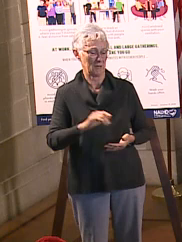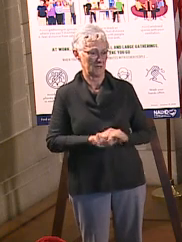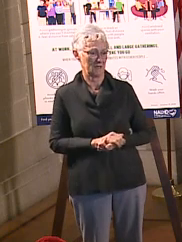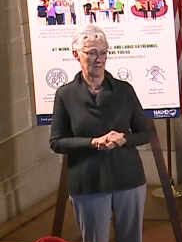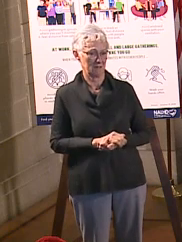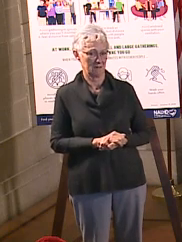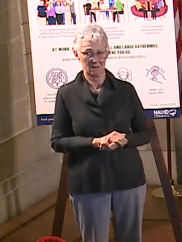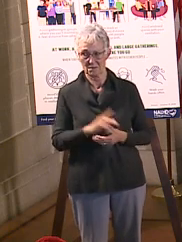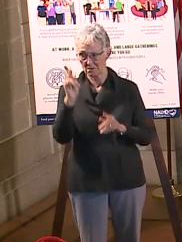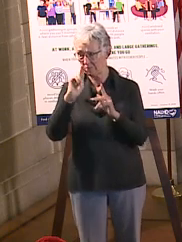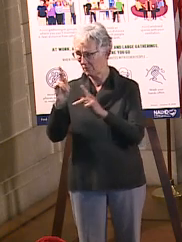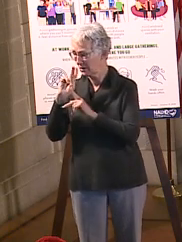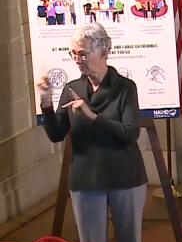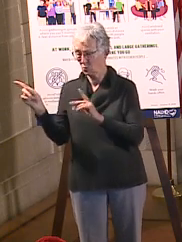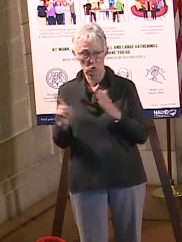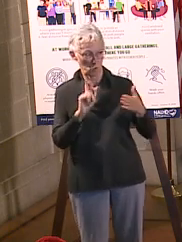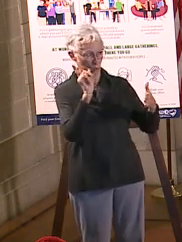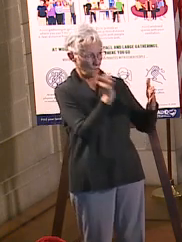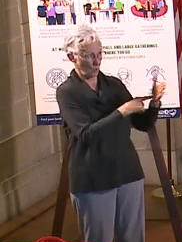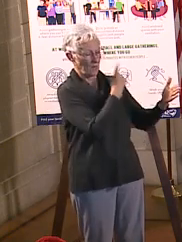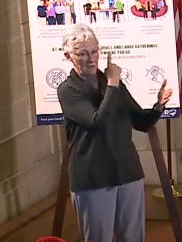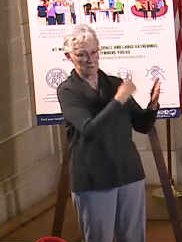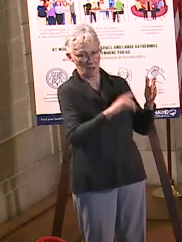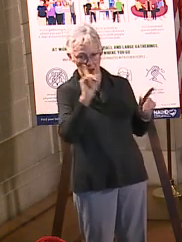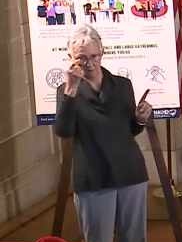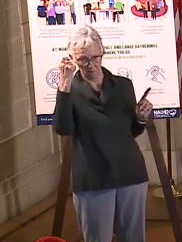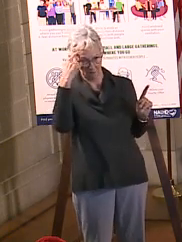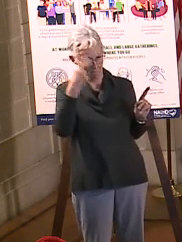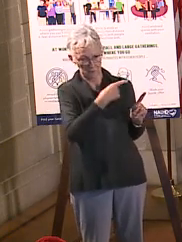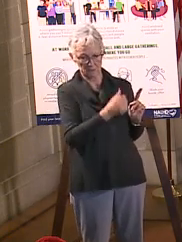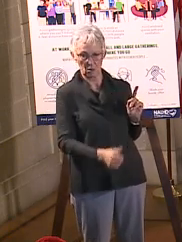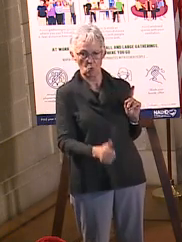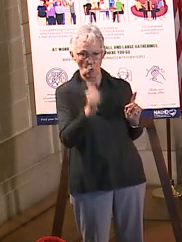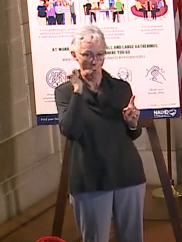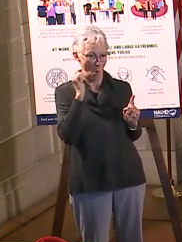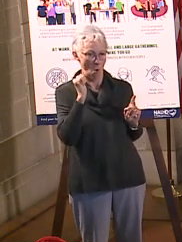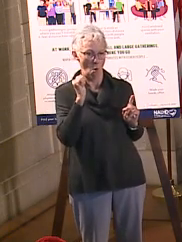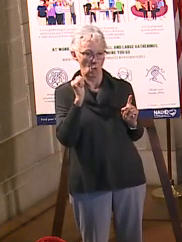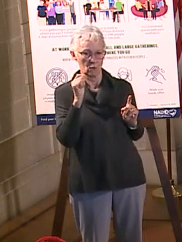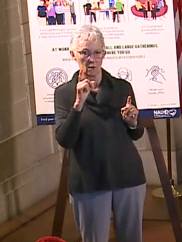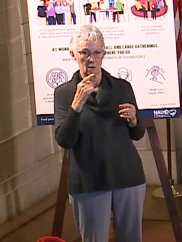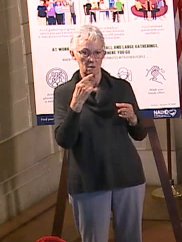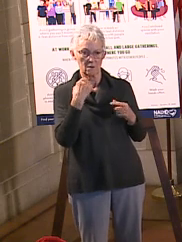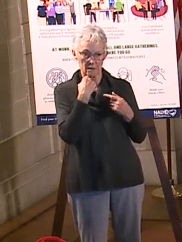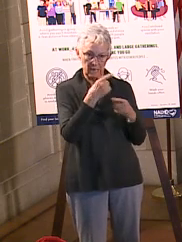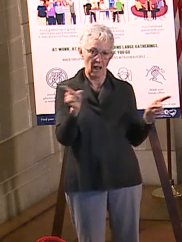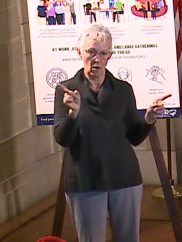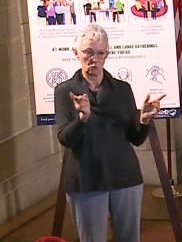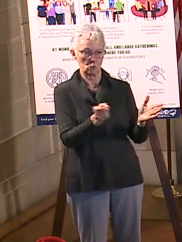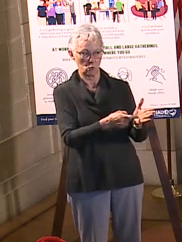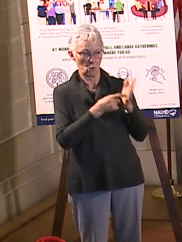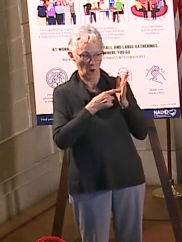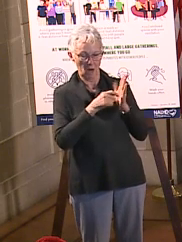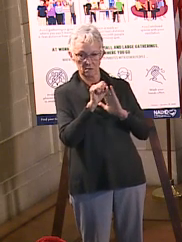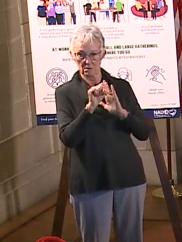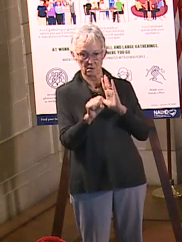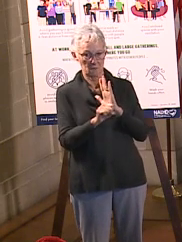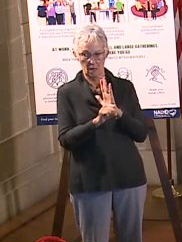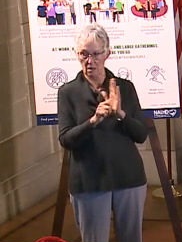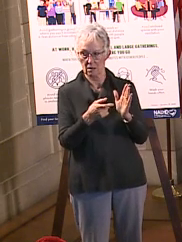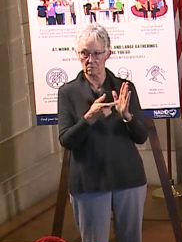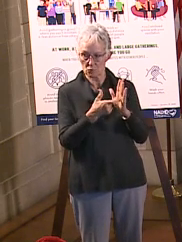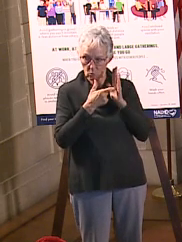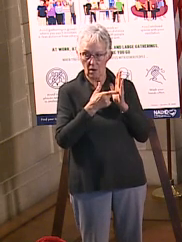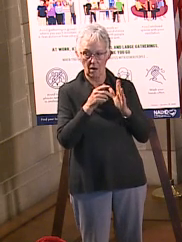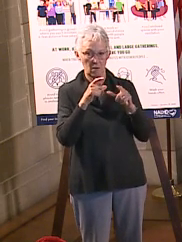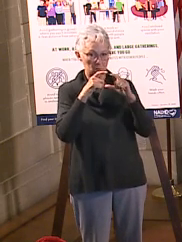So Andrew's like, well, but if, Andrew's saying, well, it's not that much different, so why not just silence your critics and do it? And again, we're doing it where it's appropriate. And we're just going to continue to do where